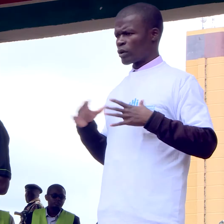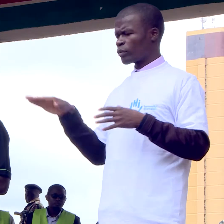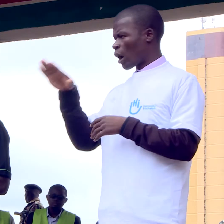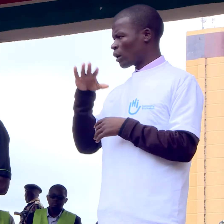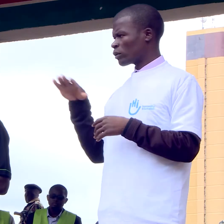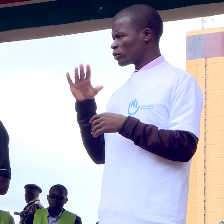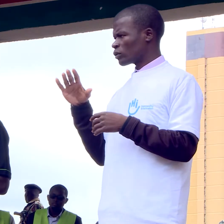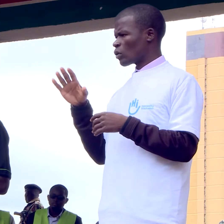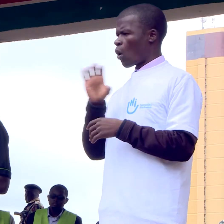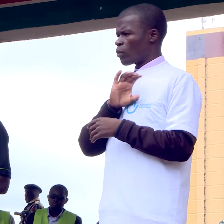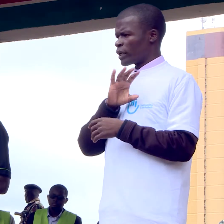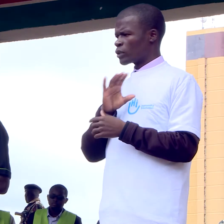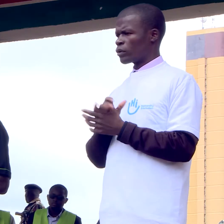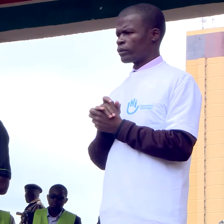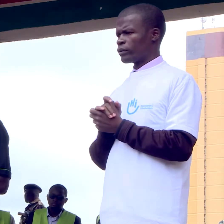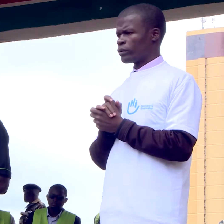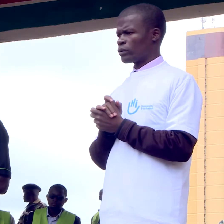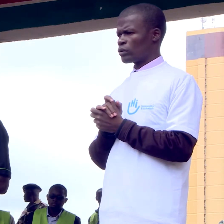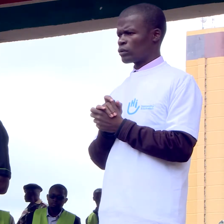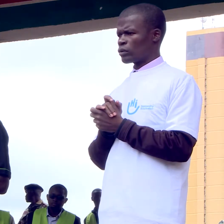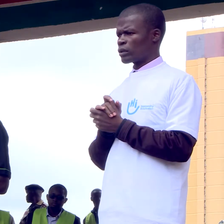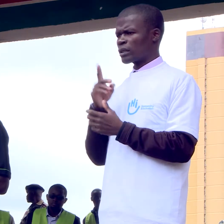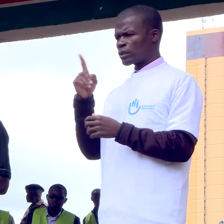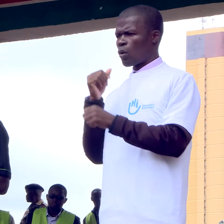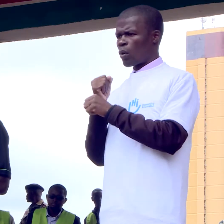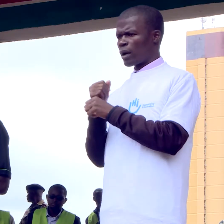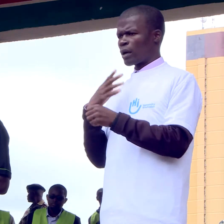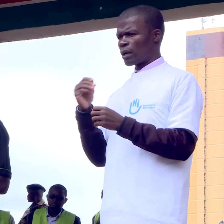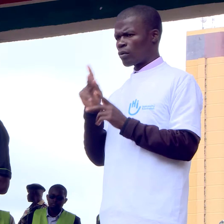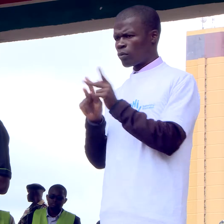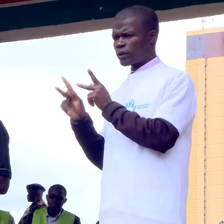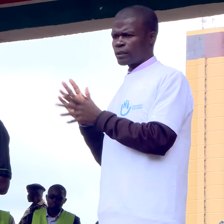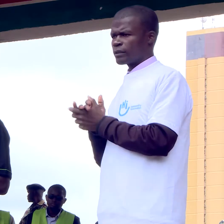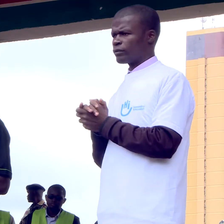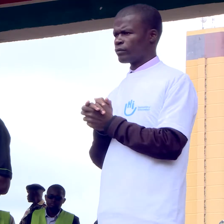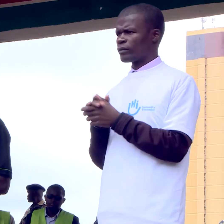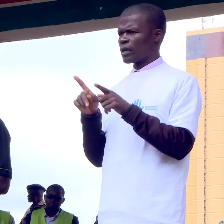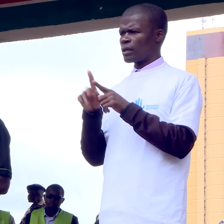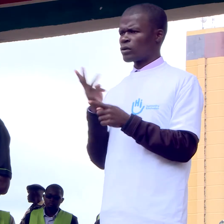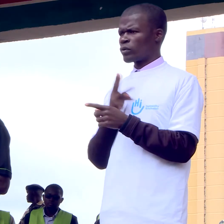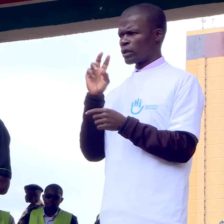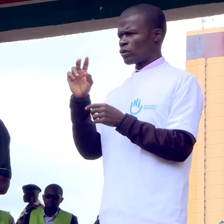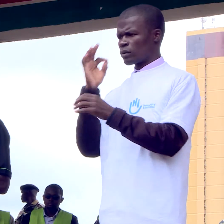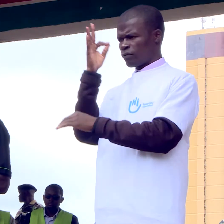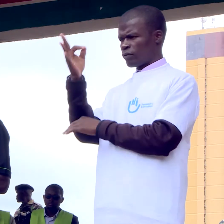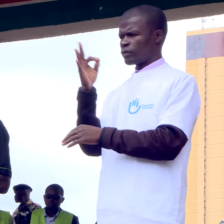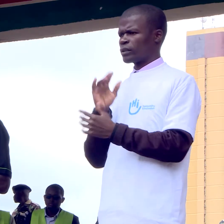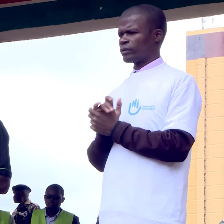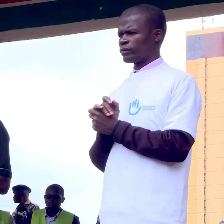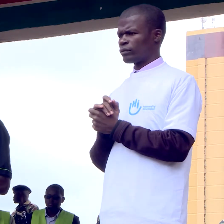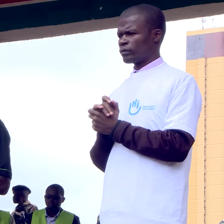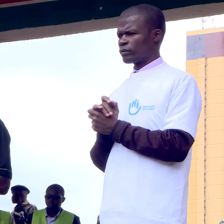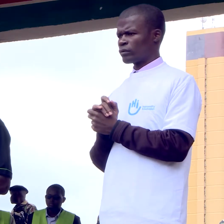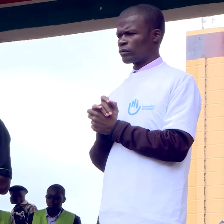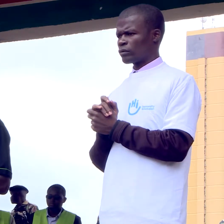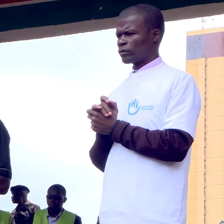public about the Commission, its operations and processes. As we look into the future, the